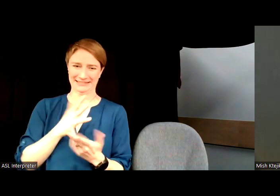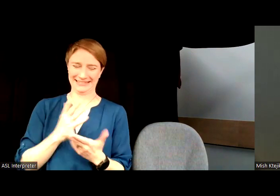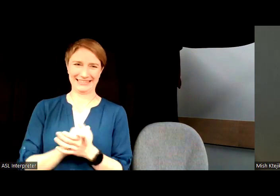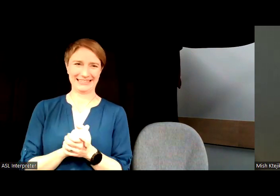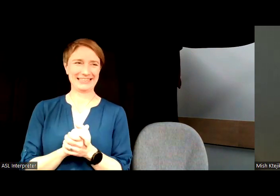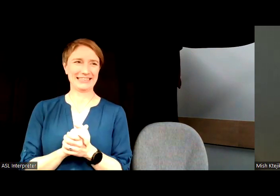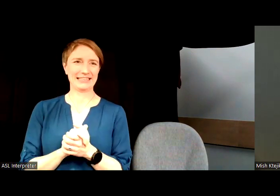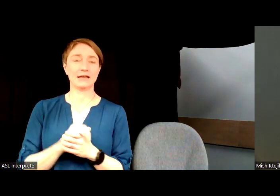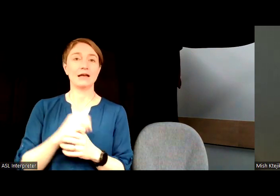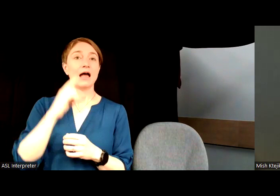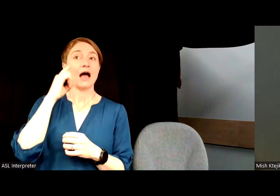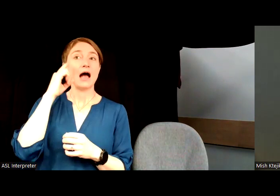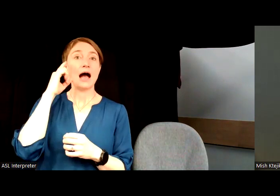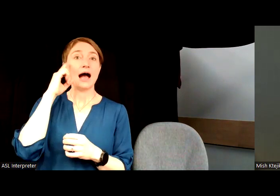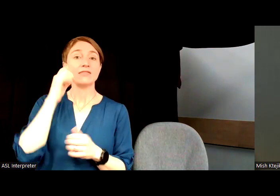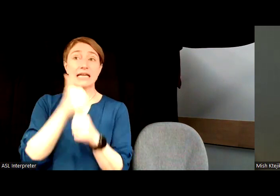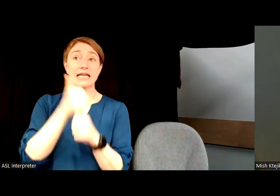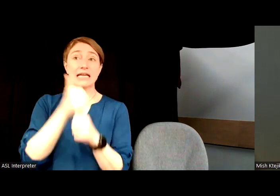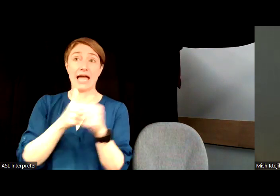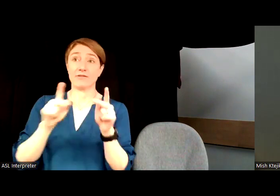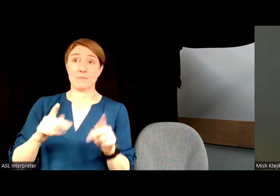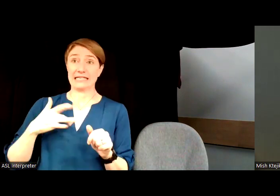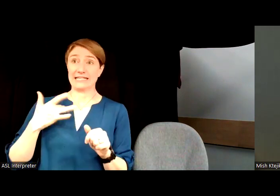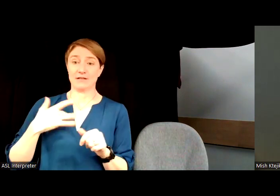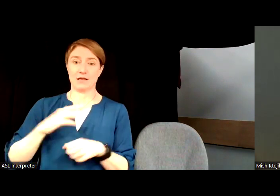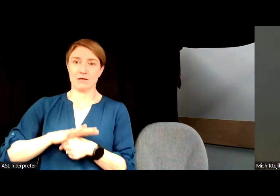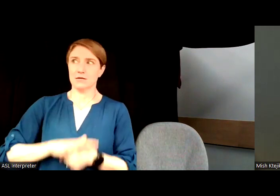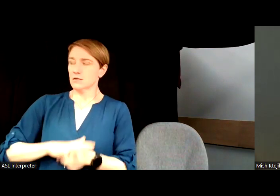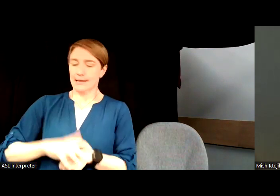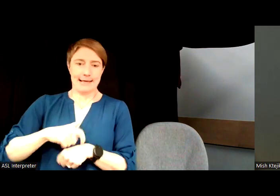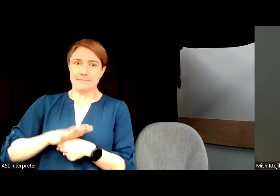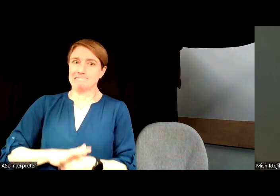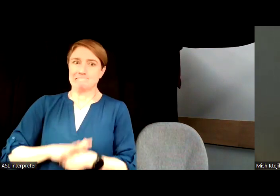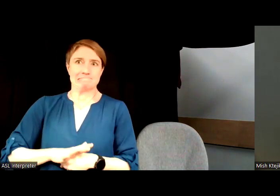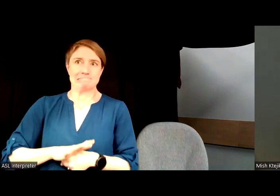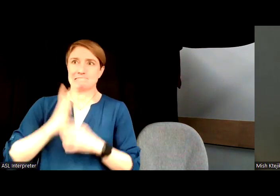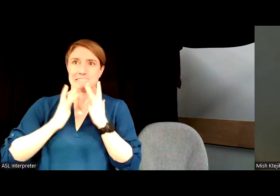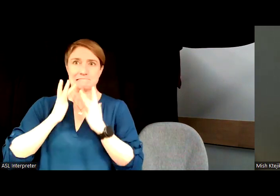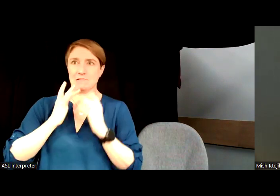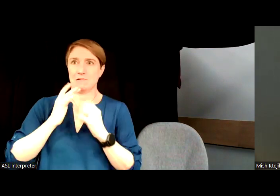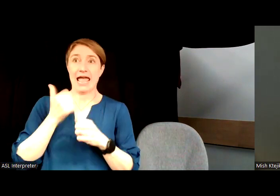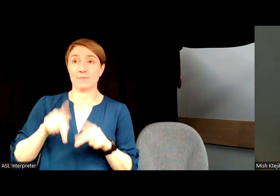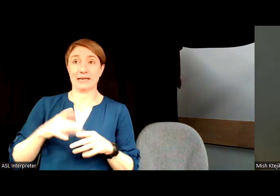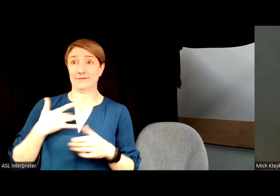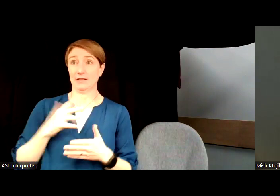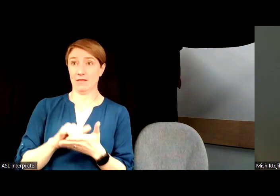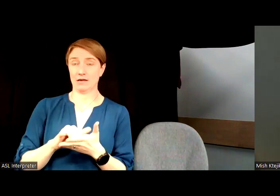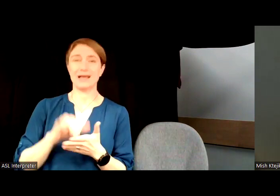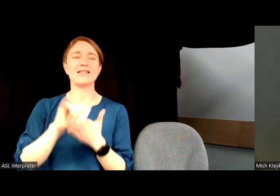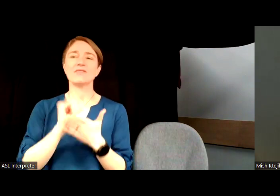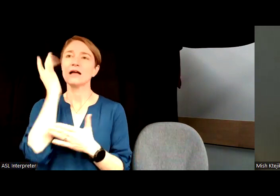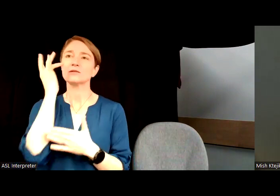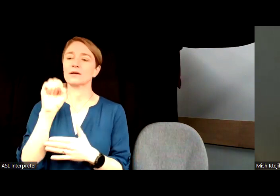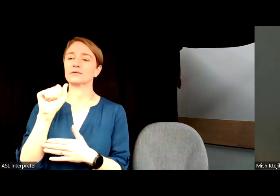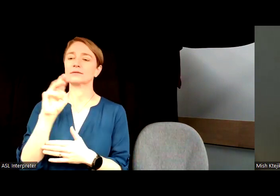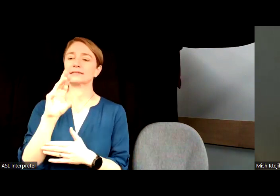I think everyone is feeling the time crunch. And so that is why I believe Sammy has presented